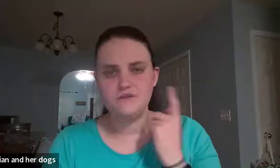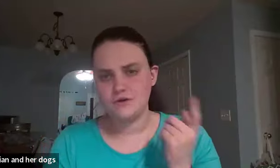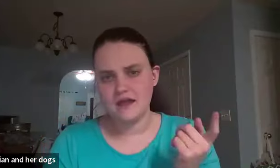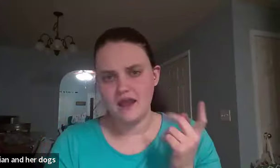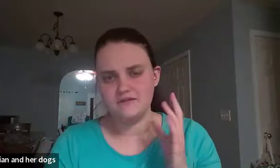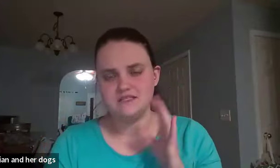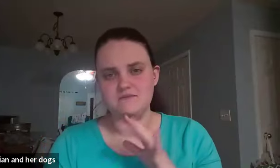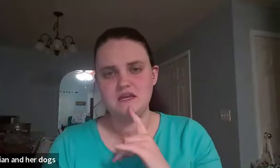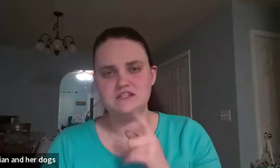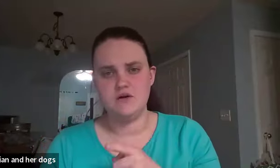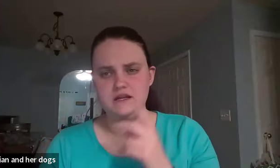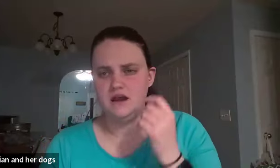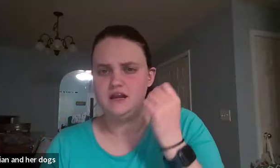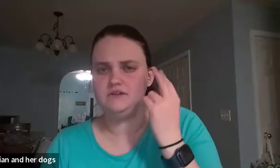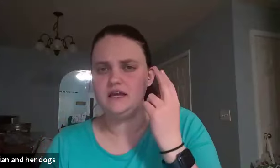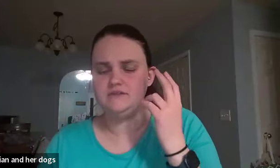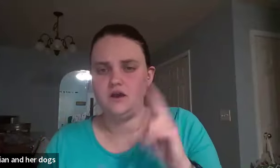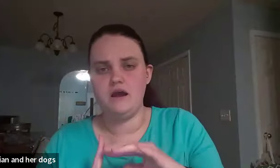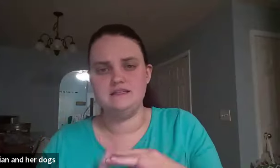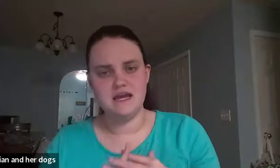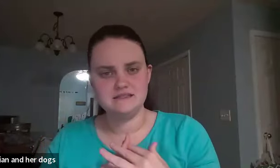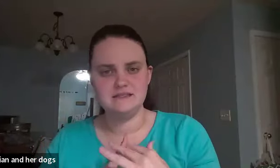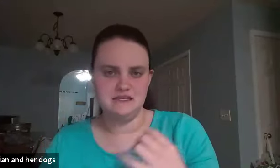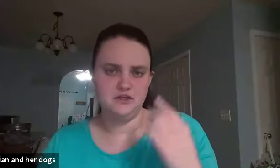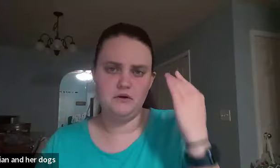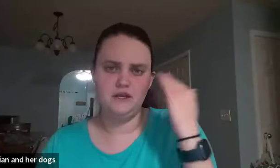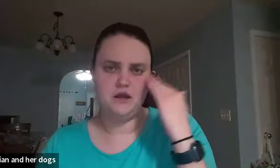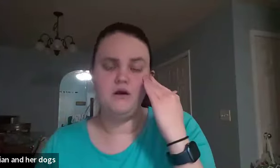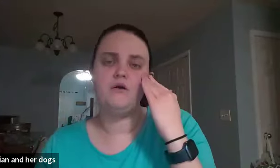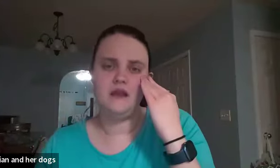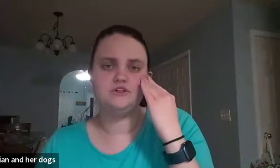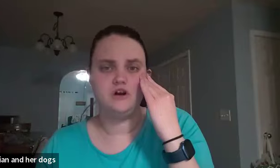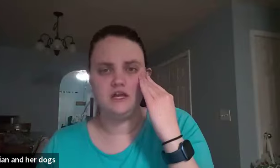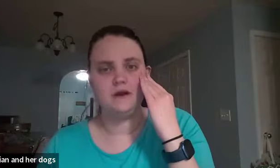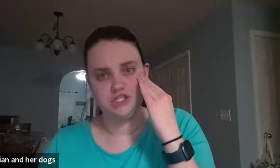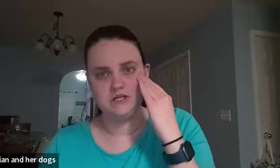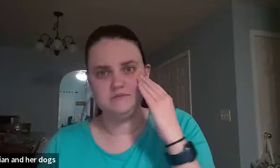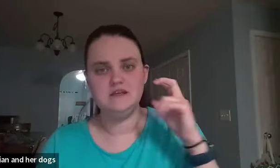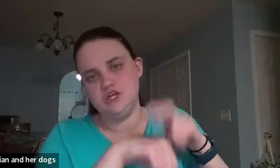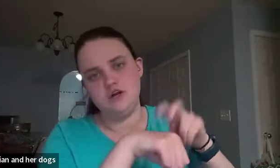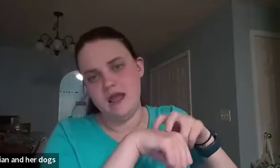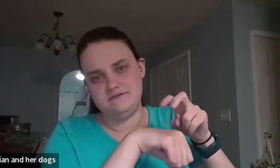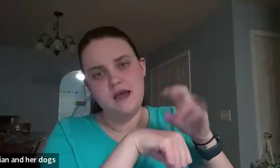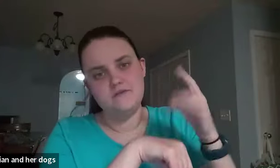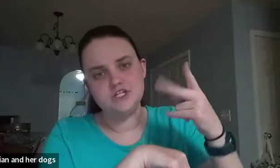If you're like having something and it's already kind of like the context is like you already know, okay, we're talking about chips. You don't have to add the